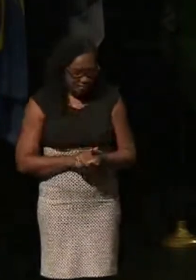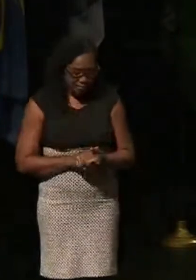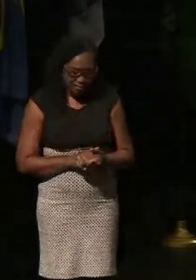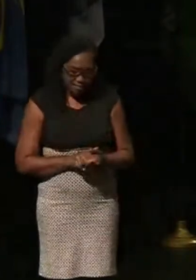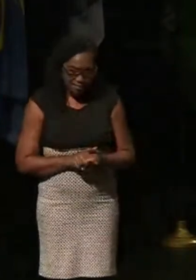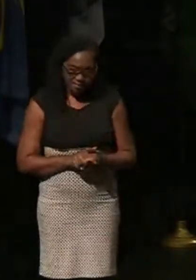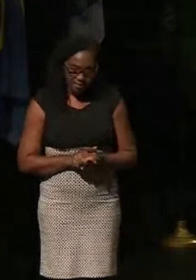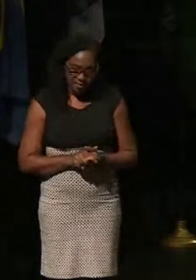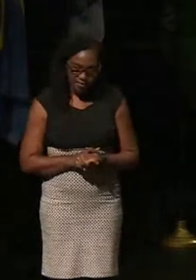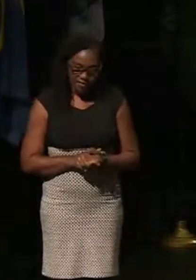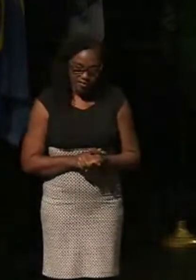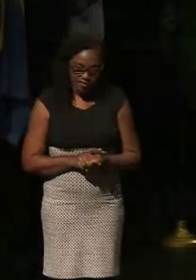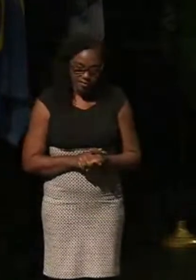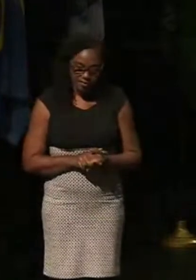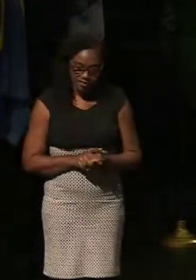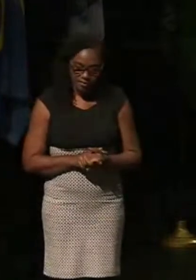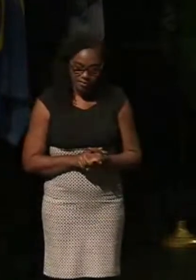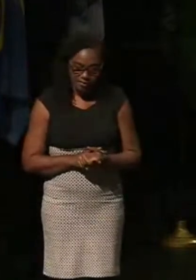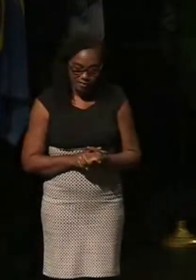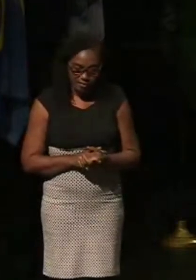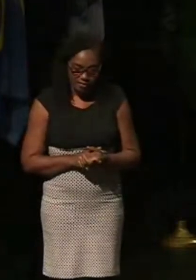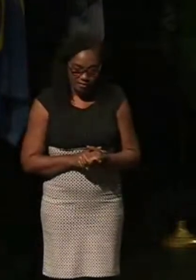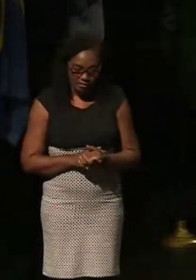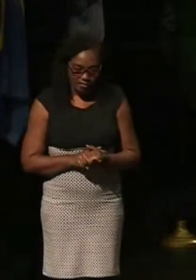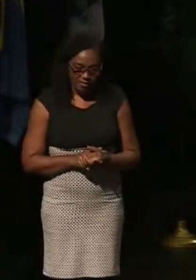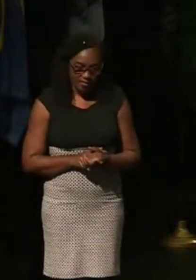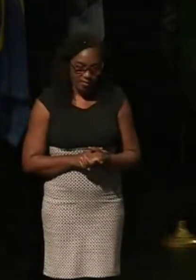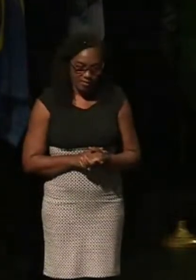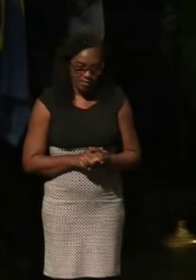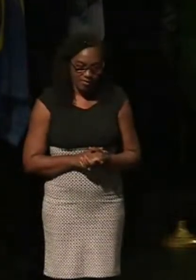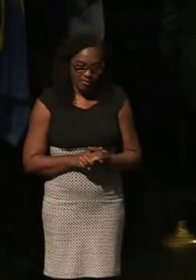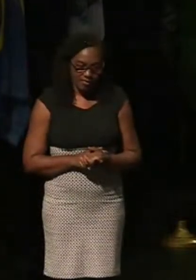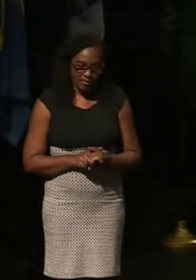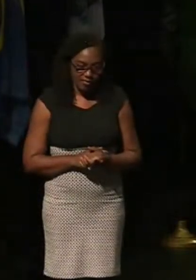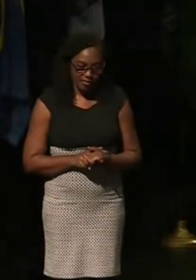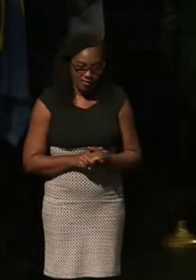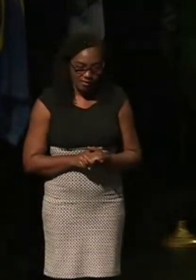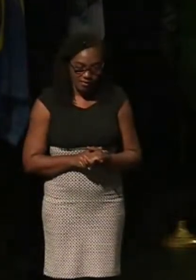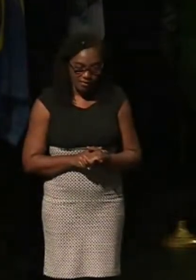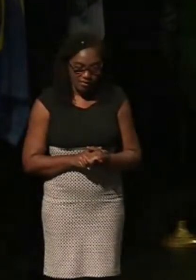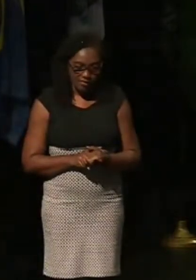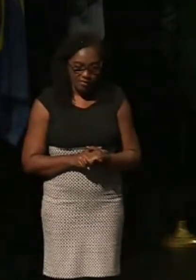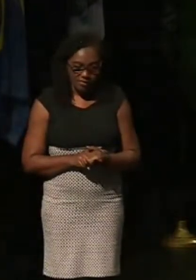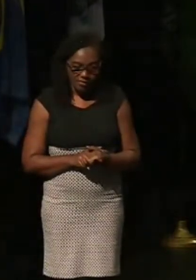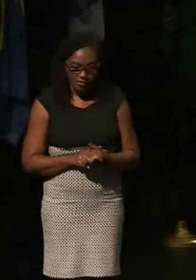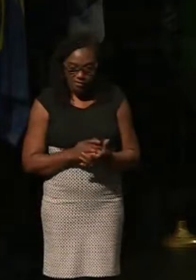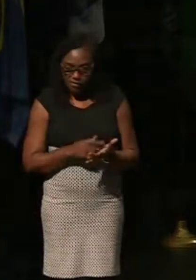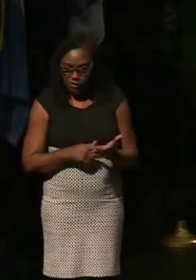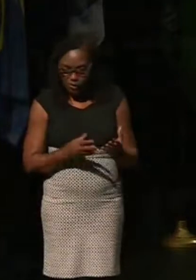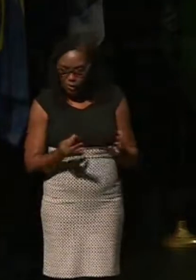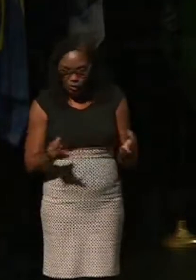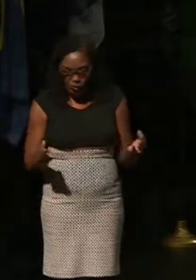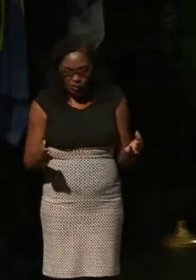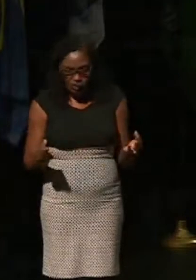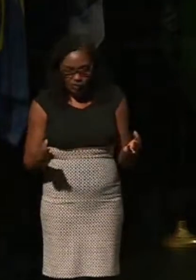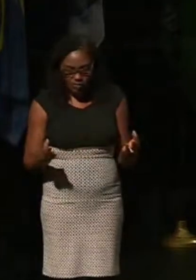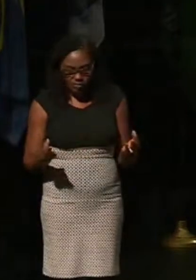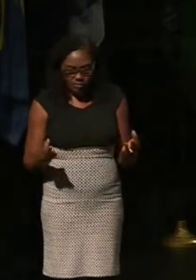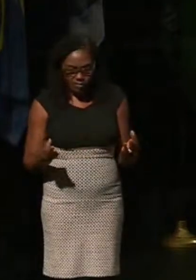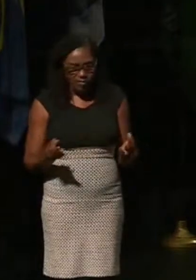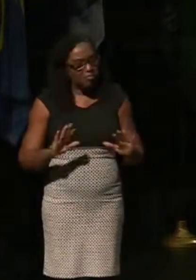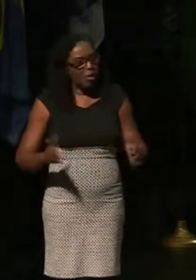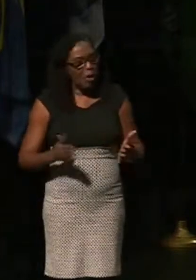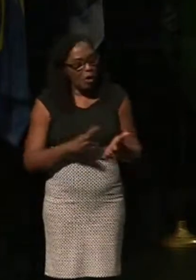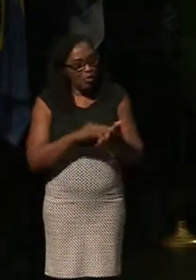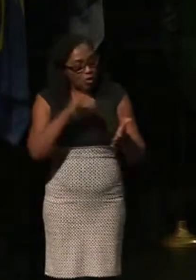hand allows them to develop the ability to think critically. The approach revitalizes the way our students learn, which in